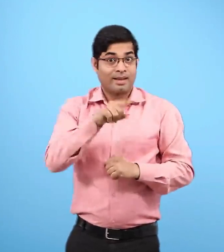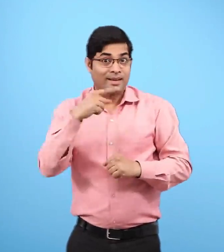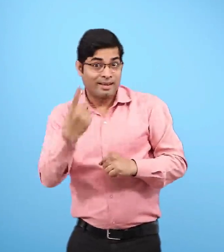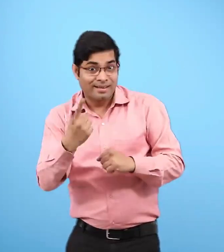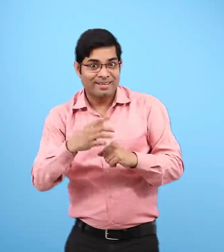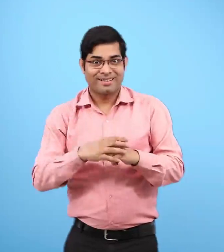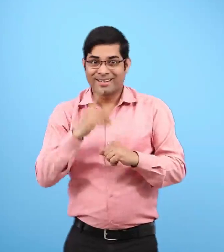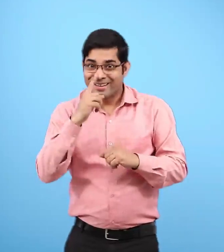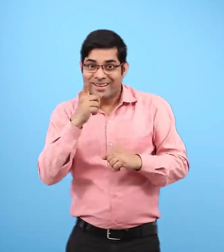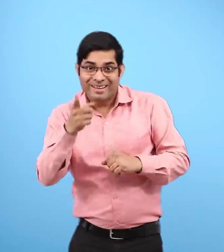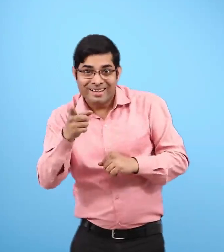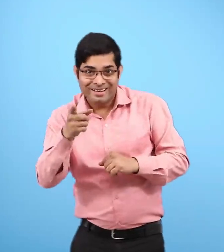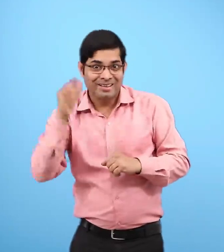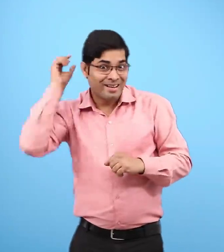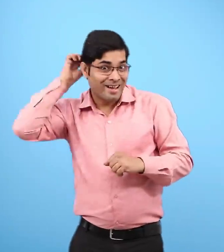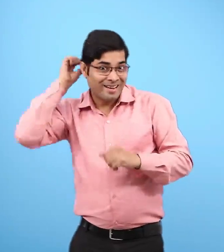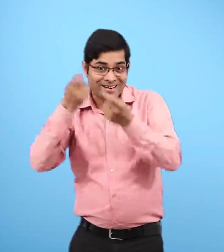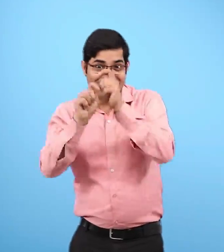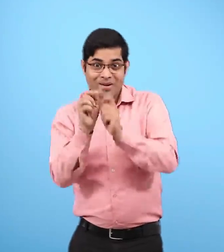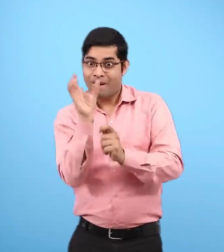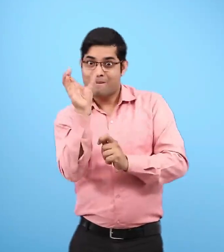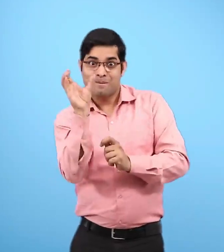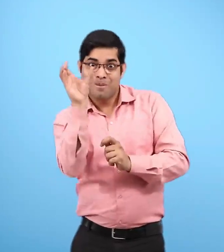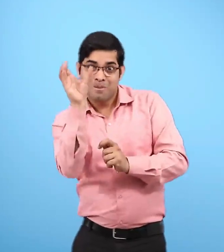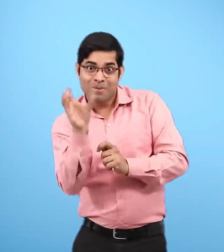and thicker is written beneath girl 2.